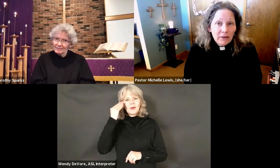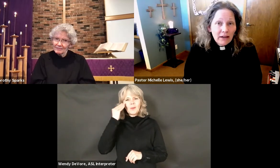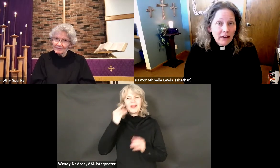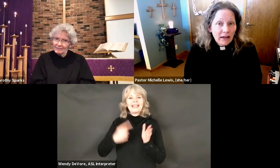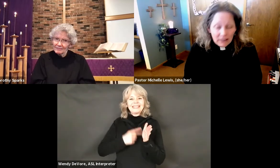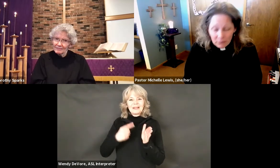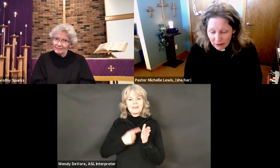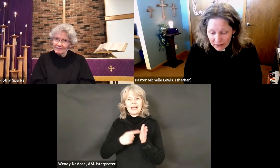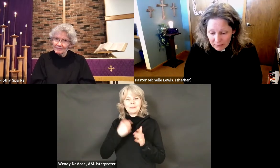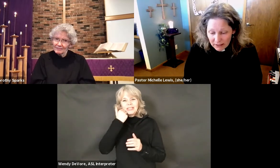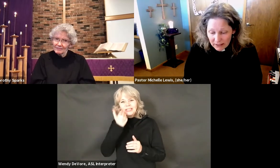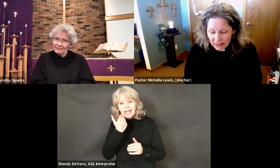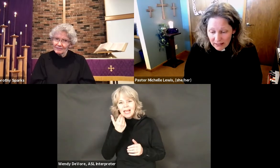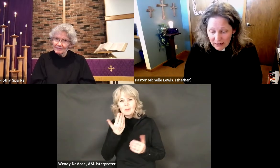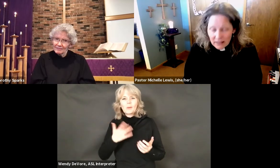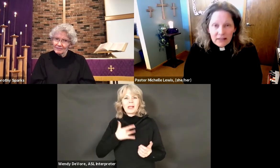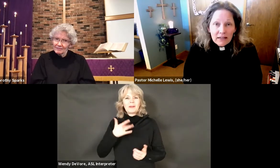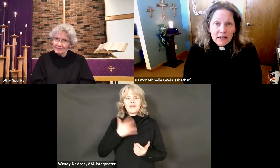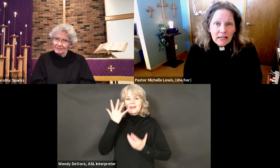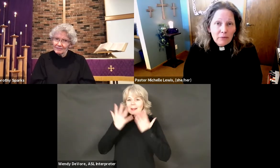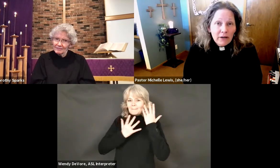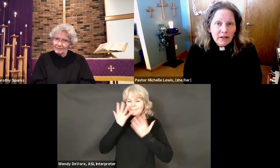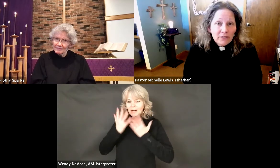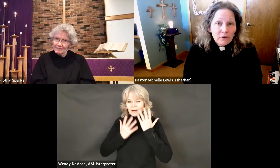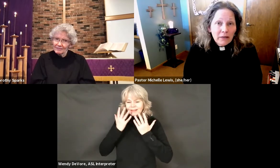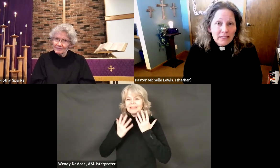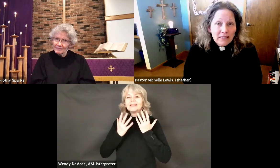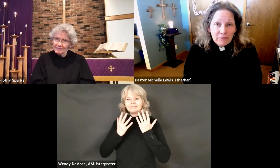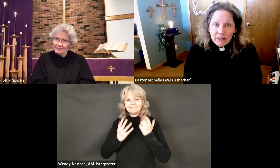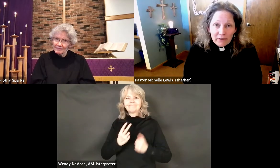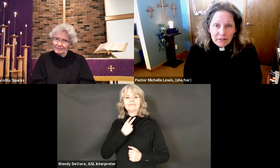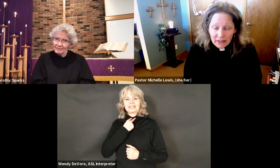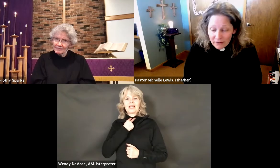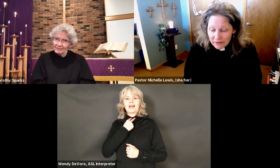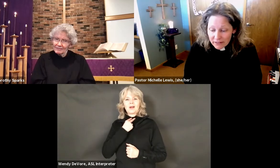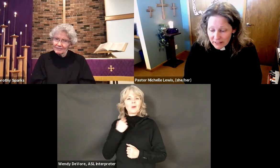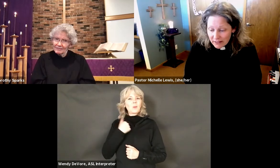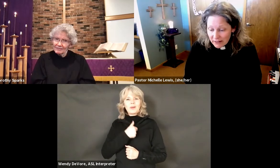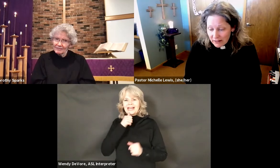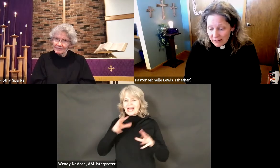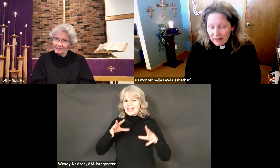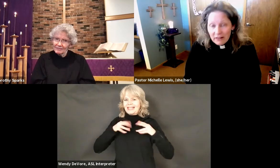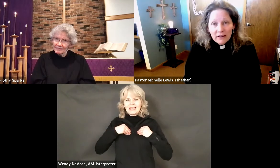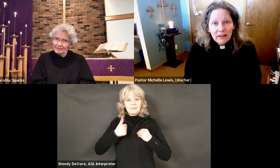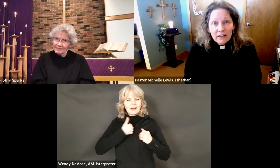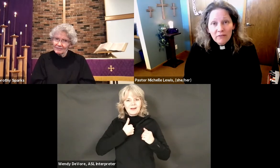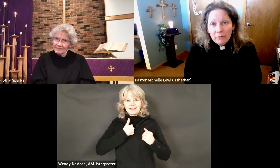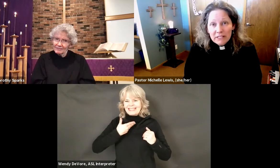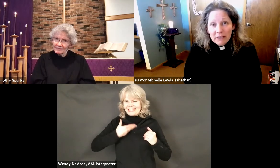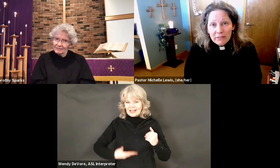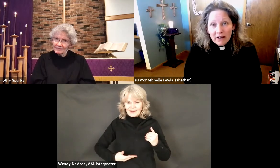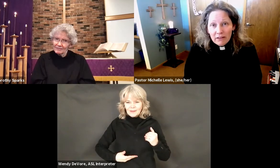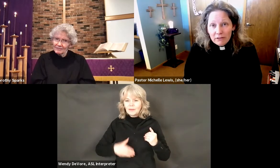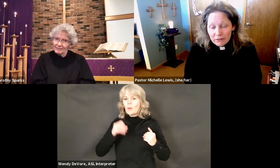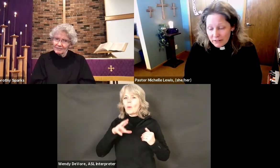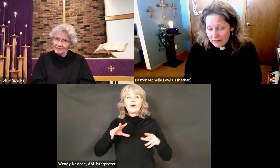shame and embarrassment keep us from accepting ourselves and from